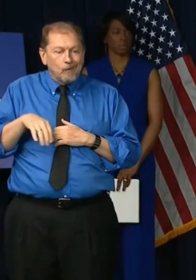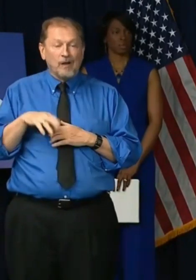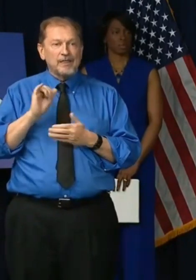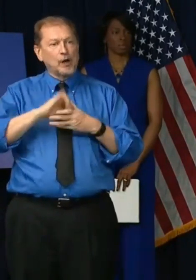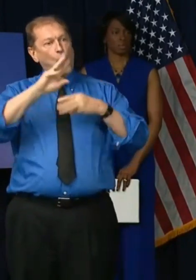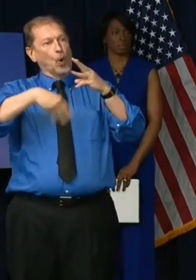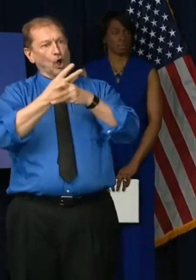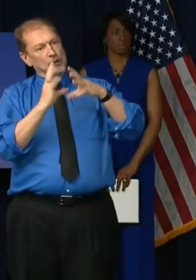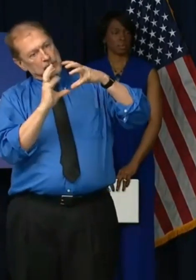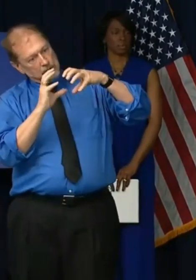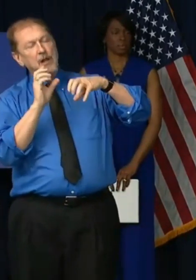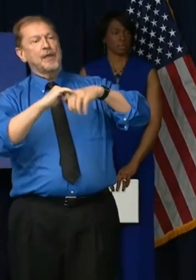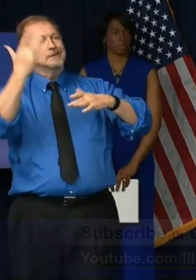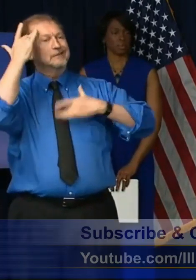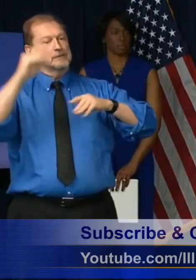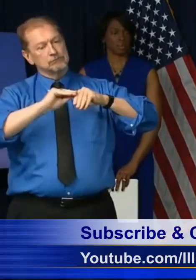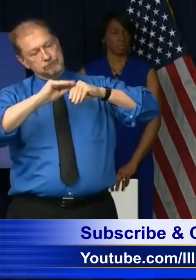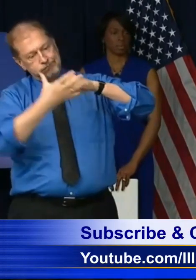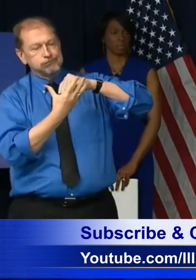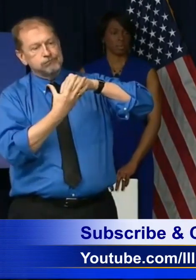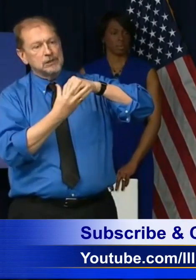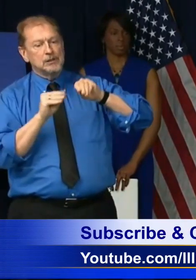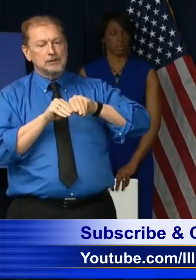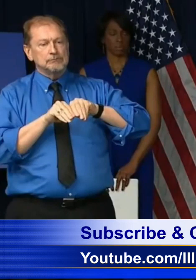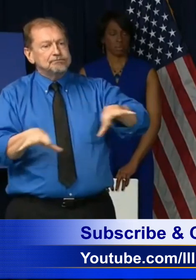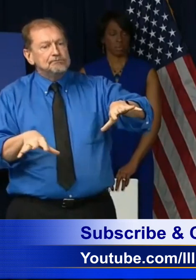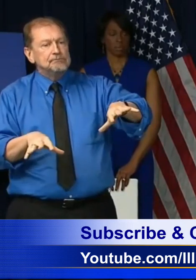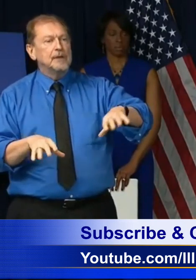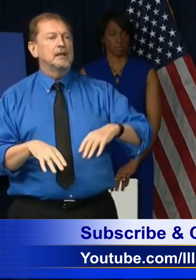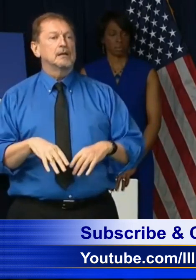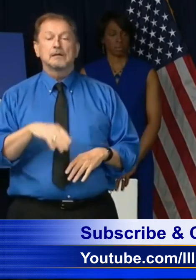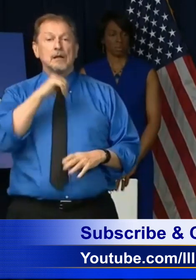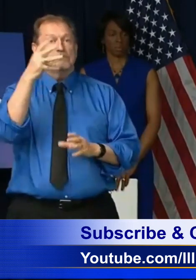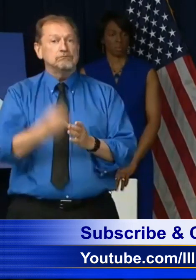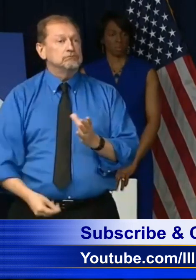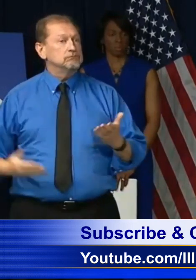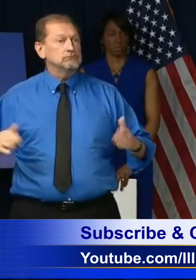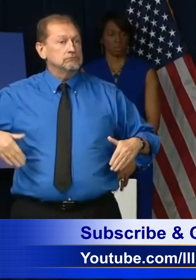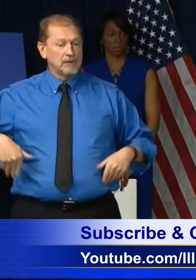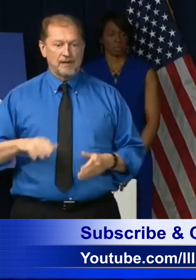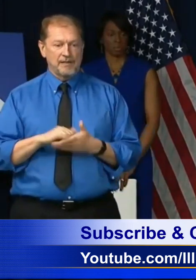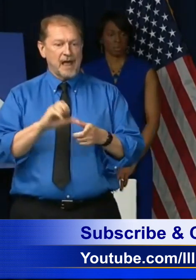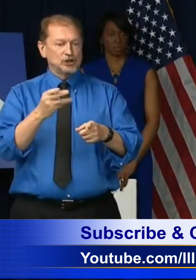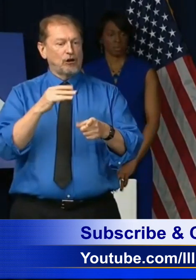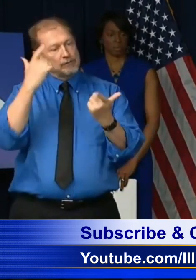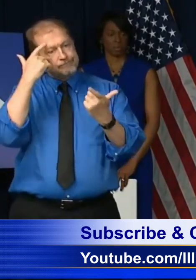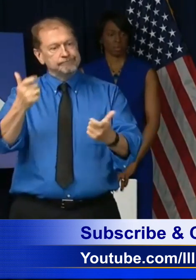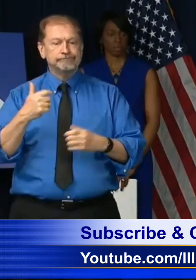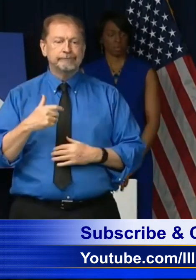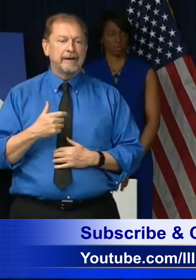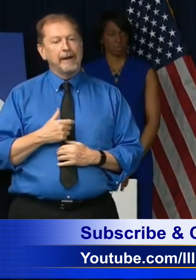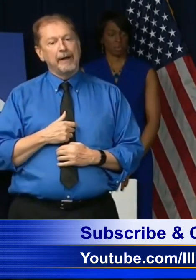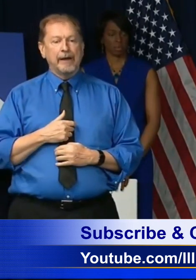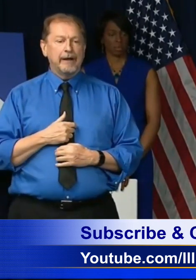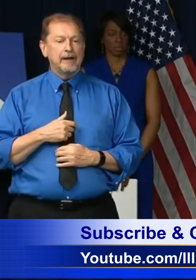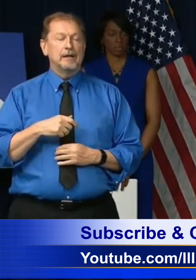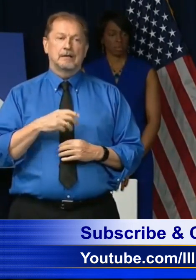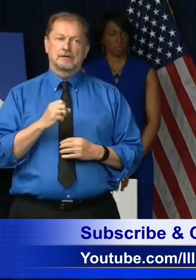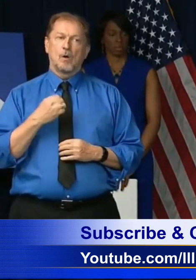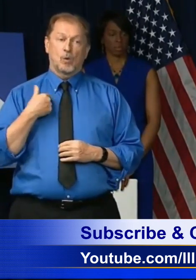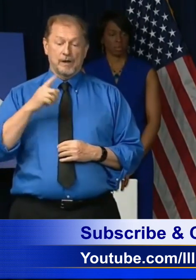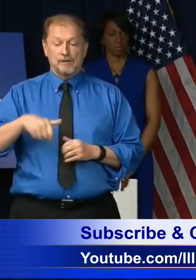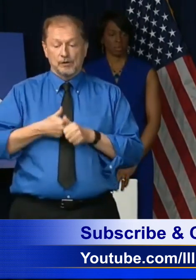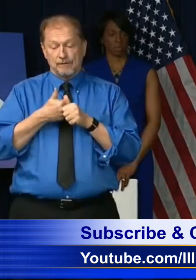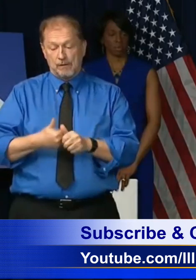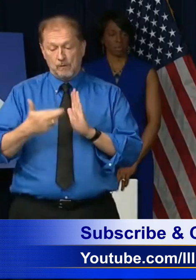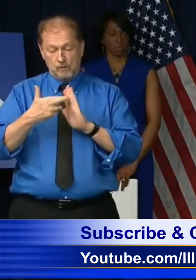is, is among us. It's not going away. And we're going to have to follow the rules in order for us to get through